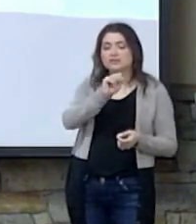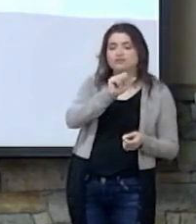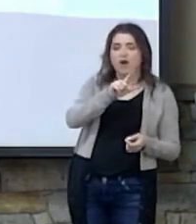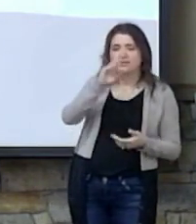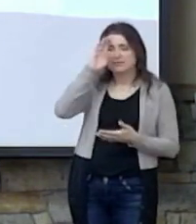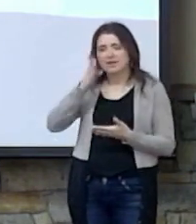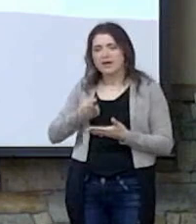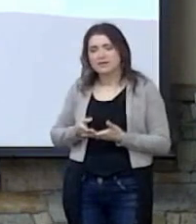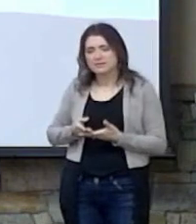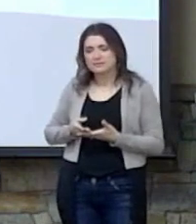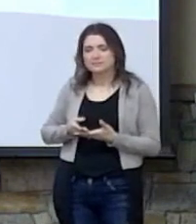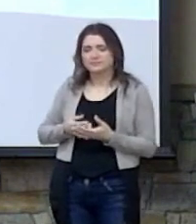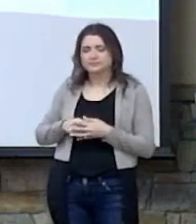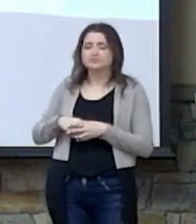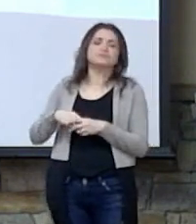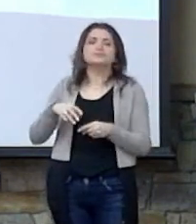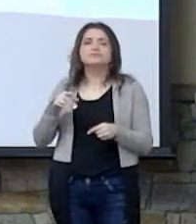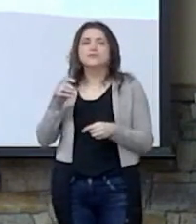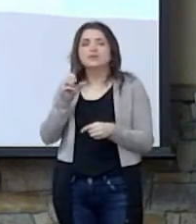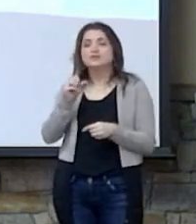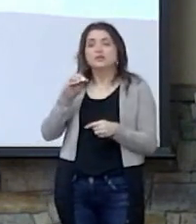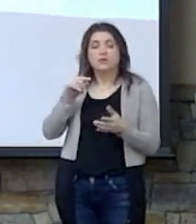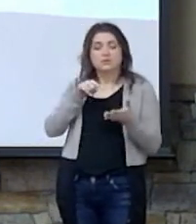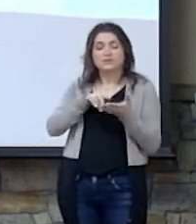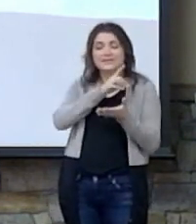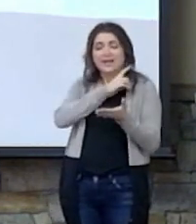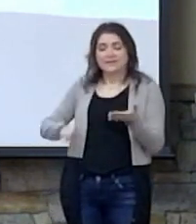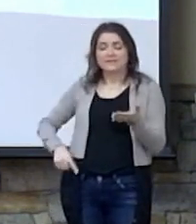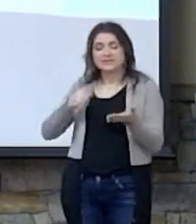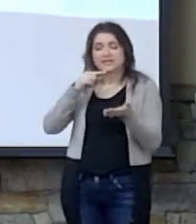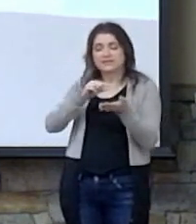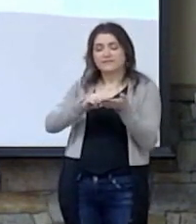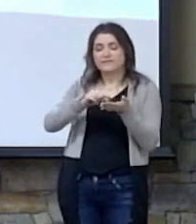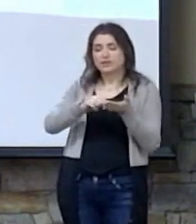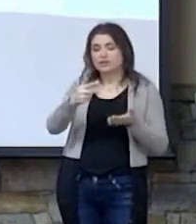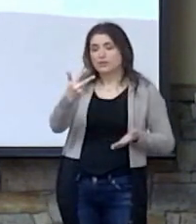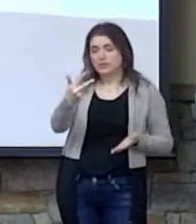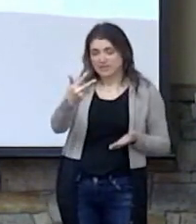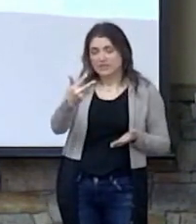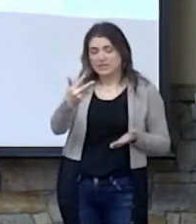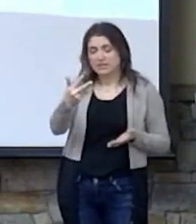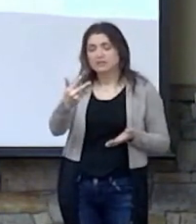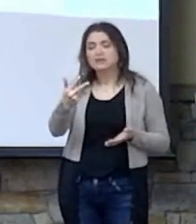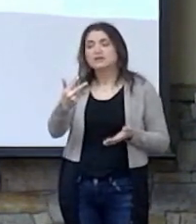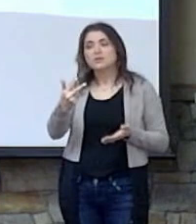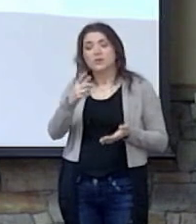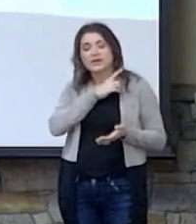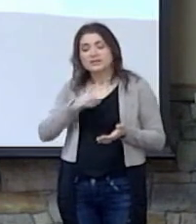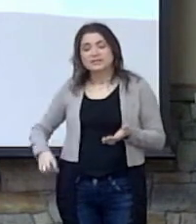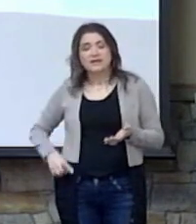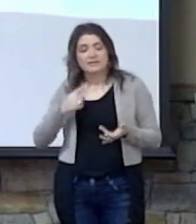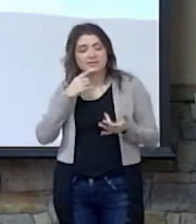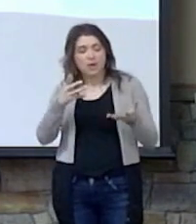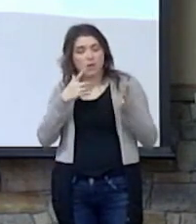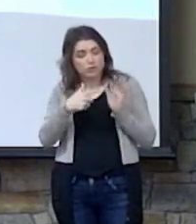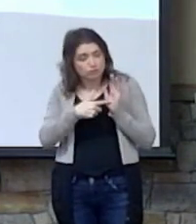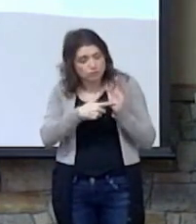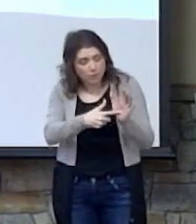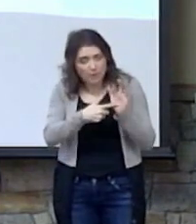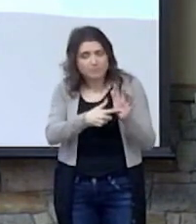because David says in verse number 3 that I want to show him the kindness of